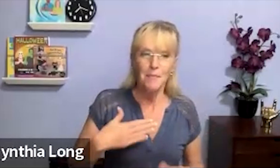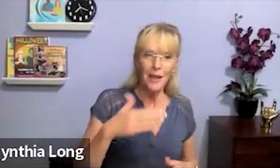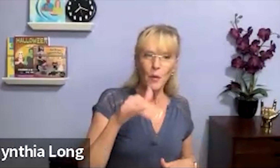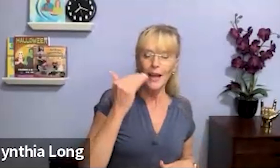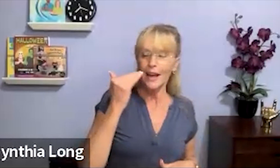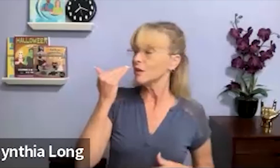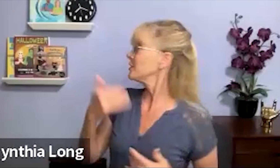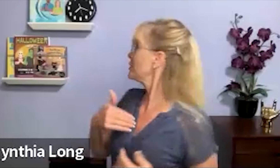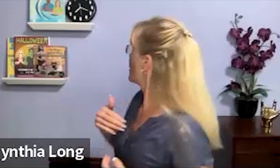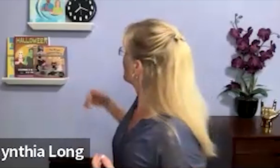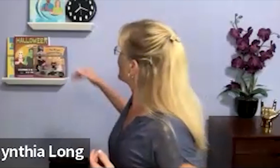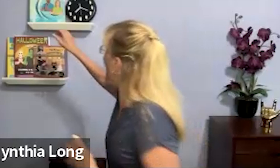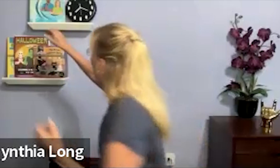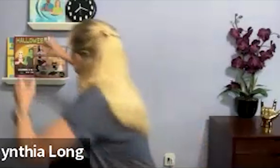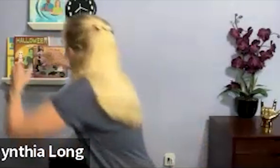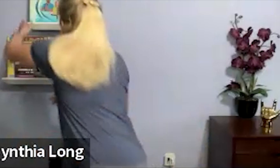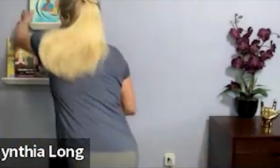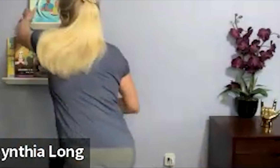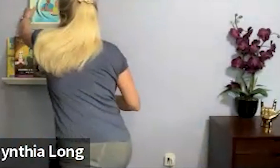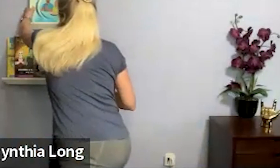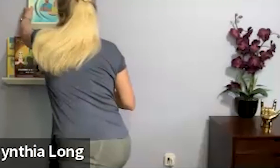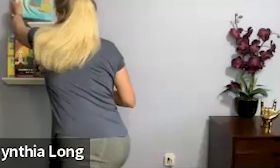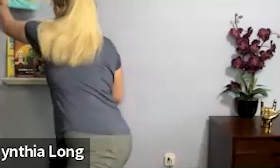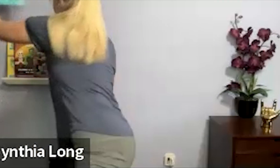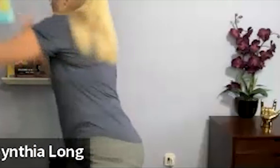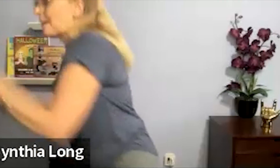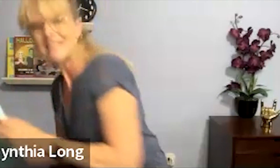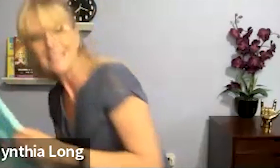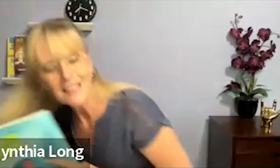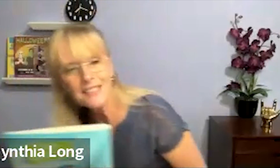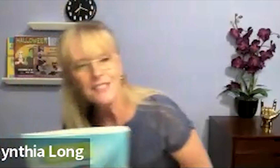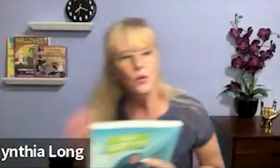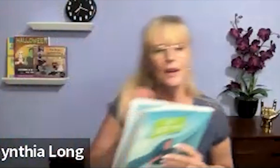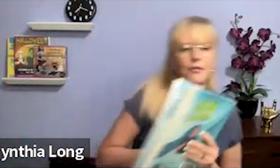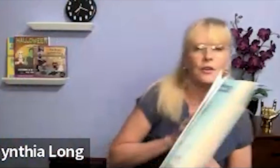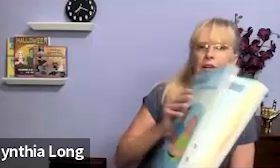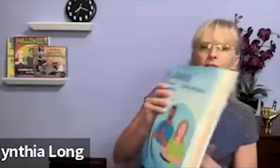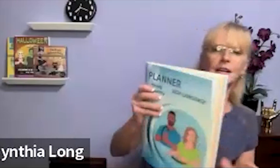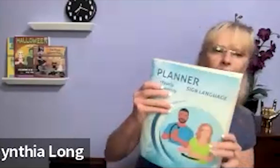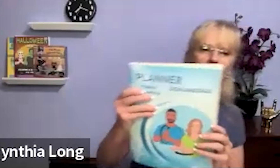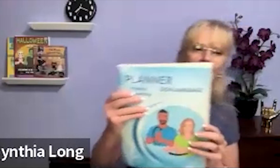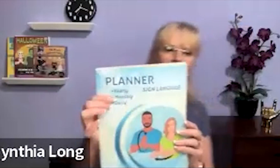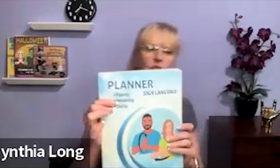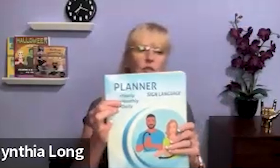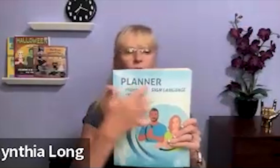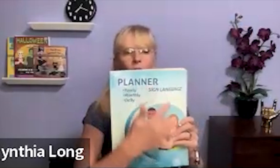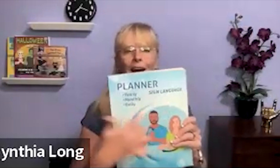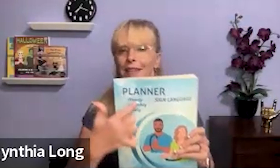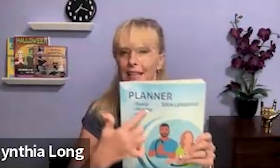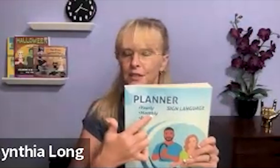by the way, I don't know if you know, but we have probably seen this. It's great for like teachers. We do have these.